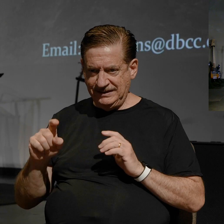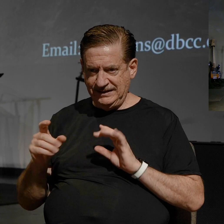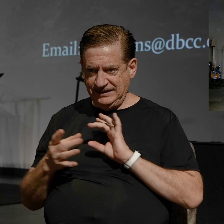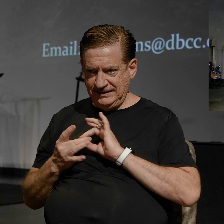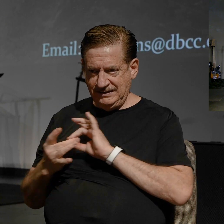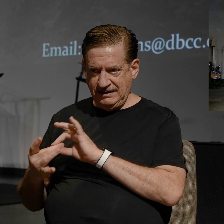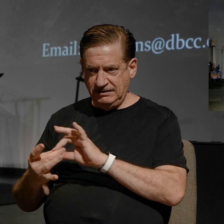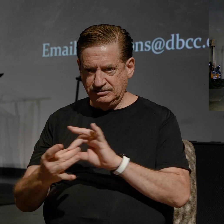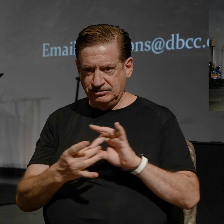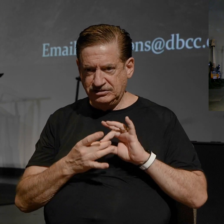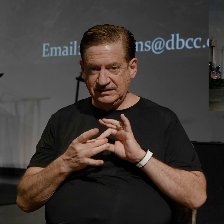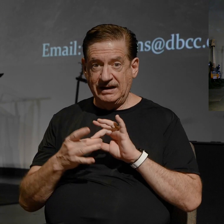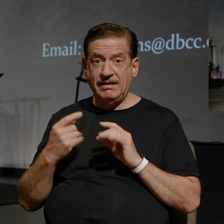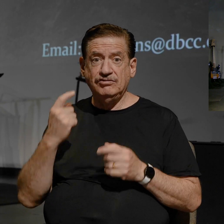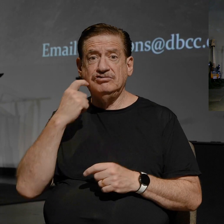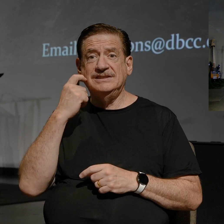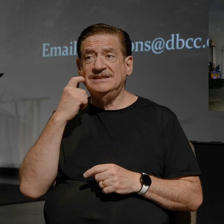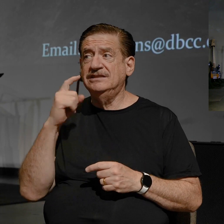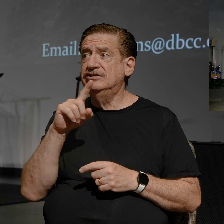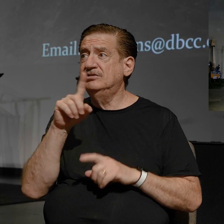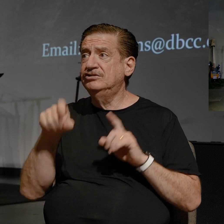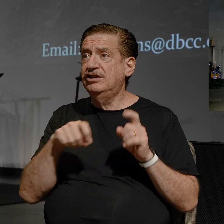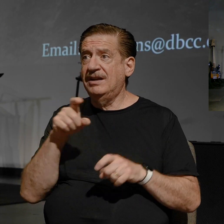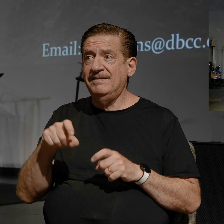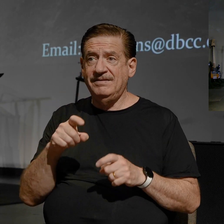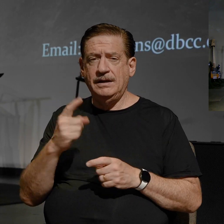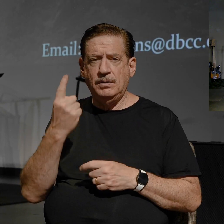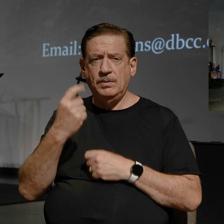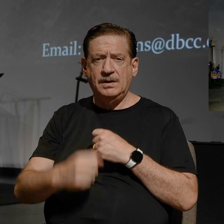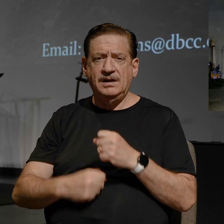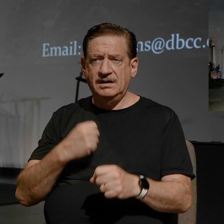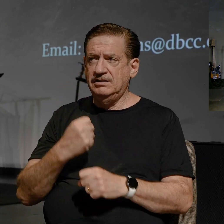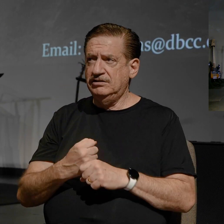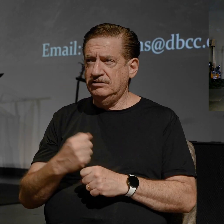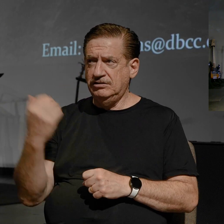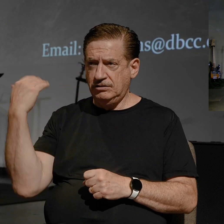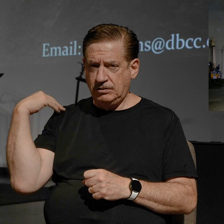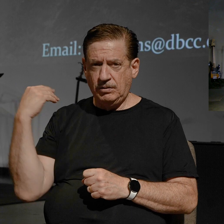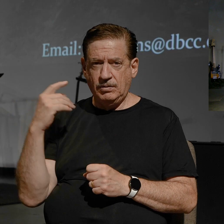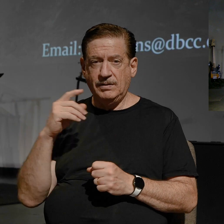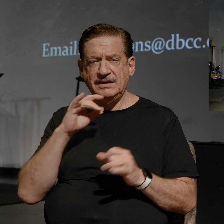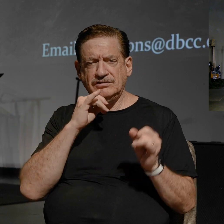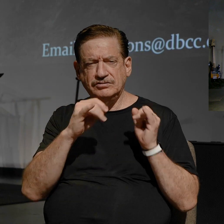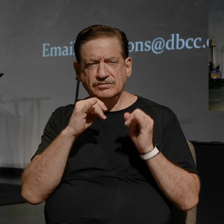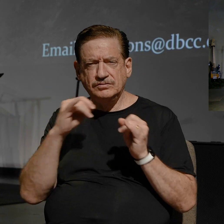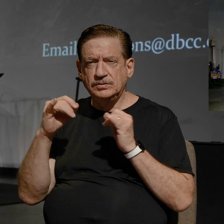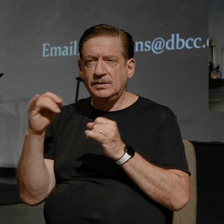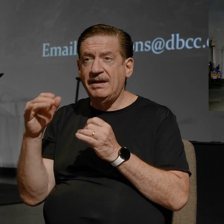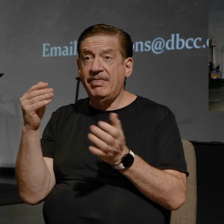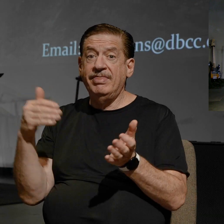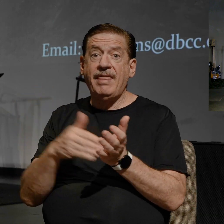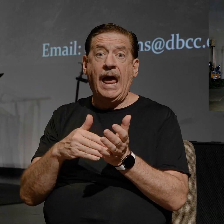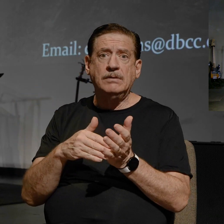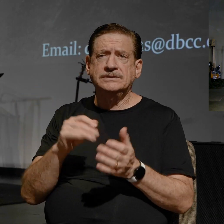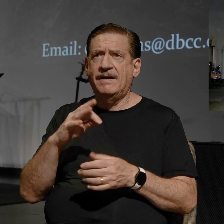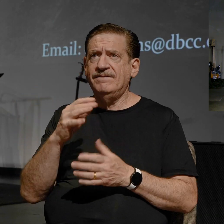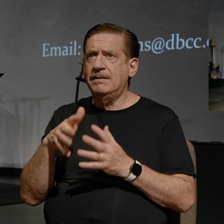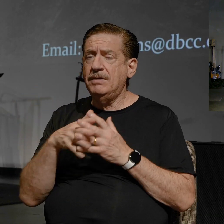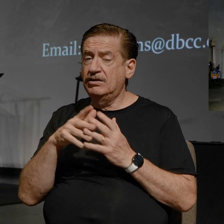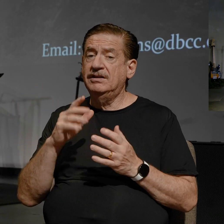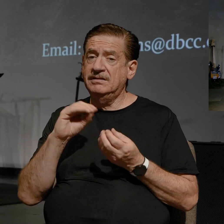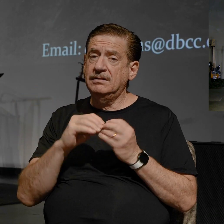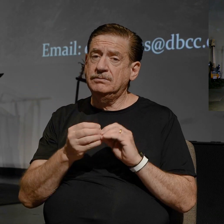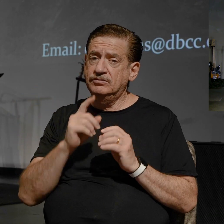showing this. There was a recent survey that came out about a year ago, interviewing thousands of Americans, and the numbers were just really, really